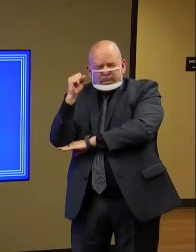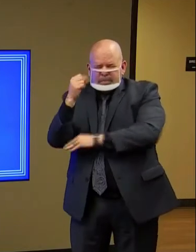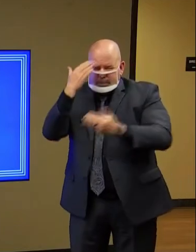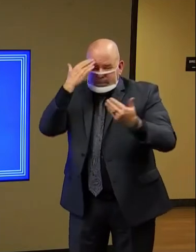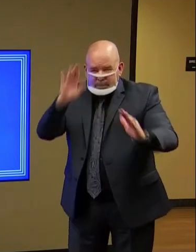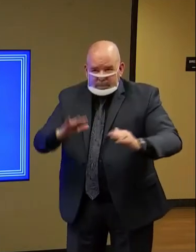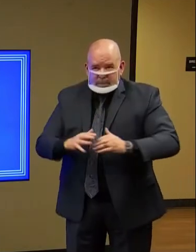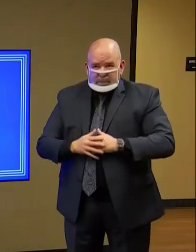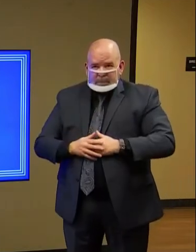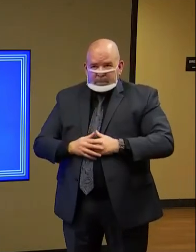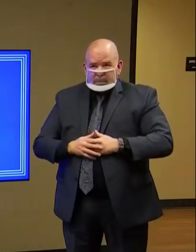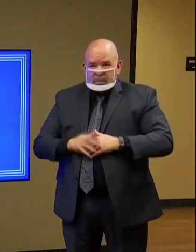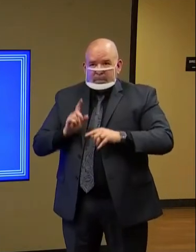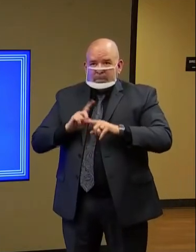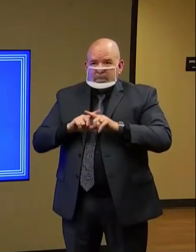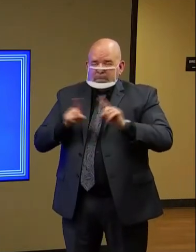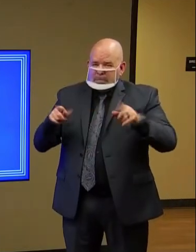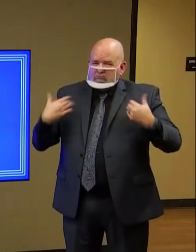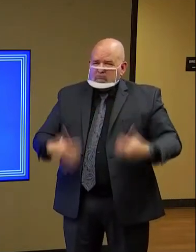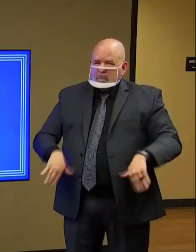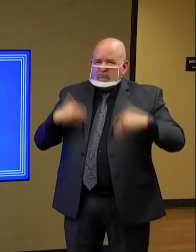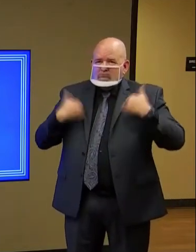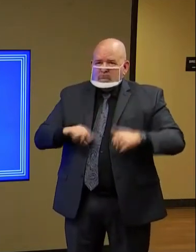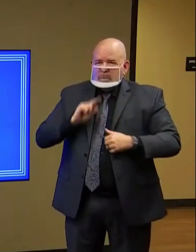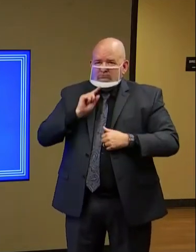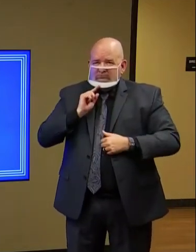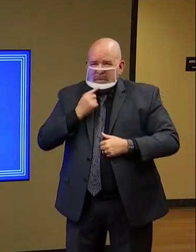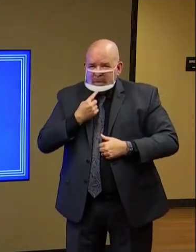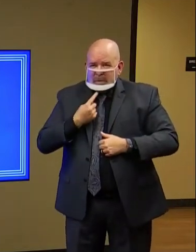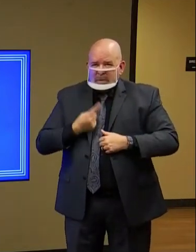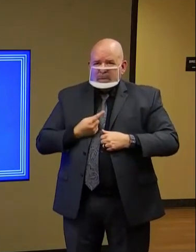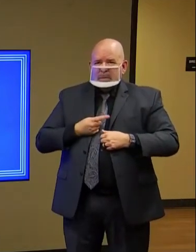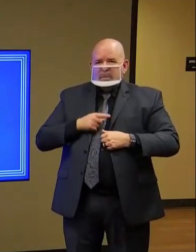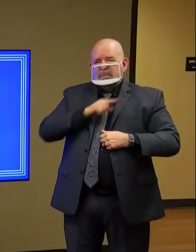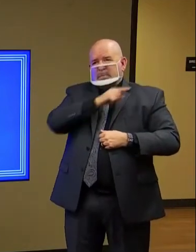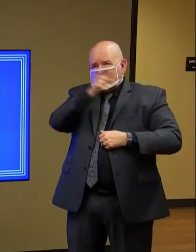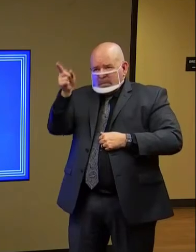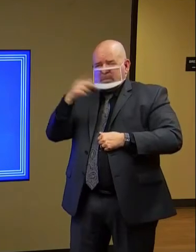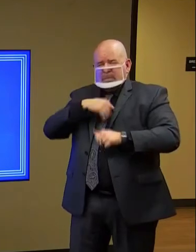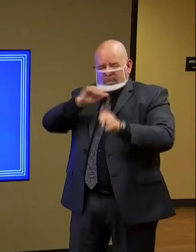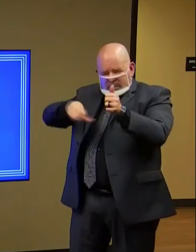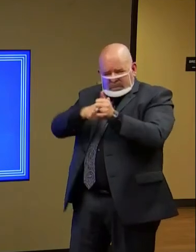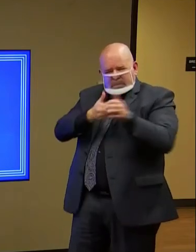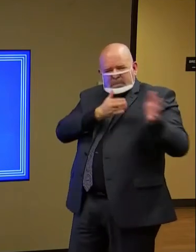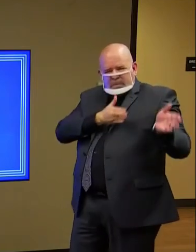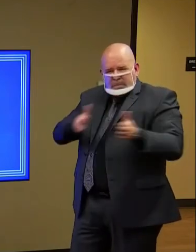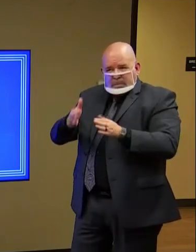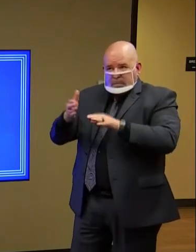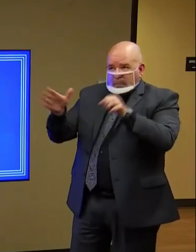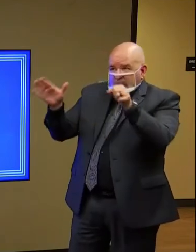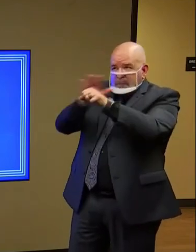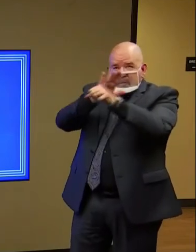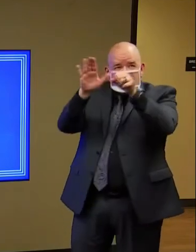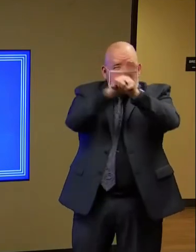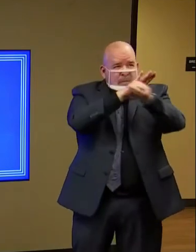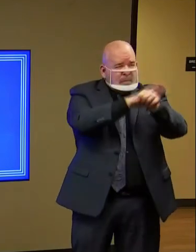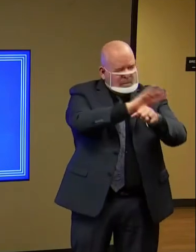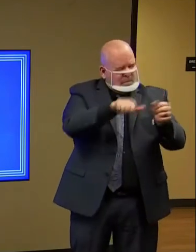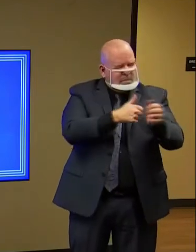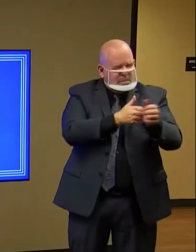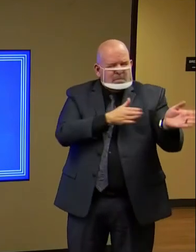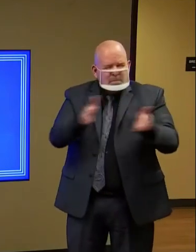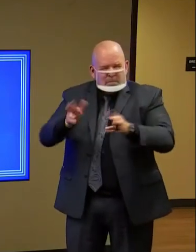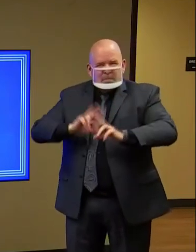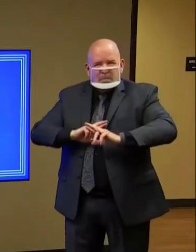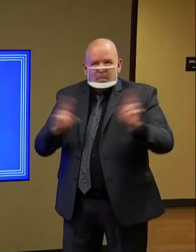very low. Now, the hospitals have their surge plans and have surge things that they could do,